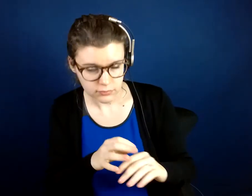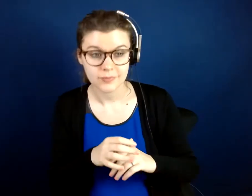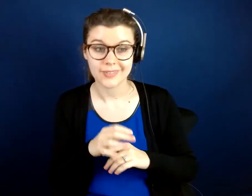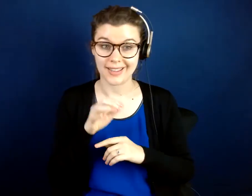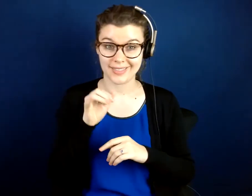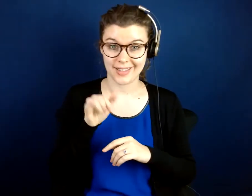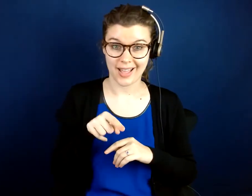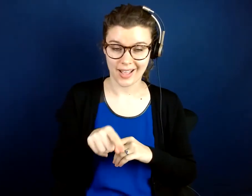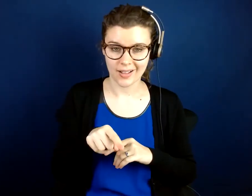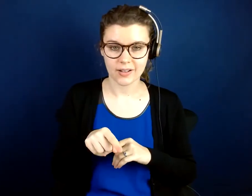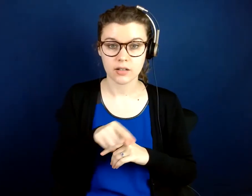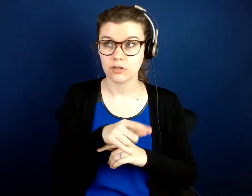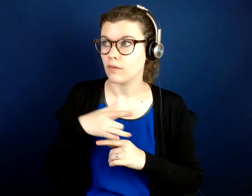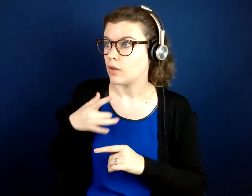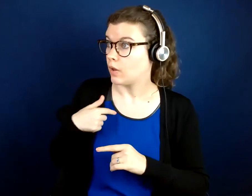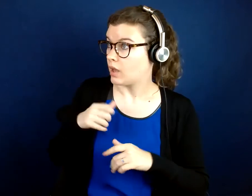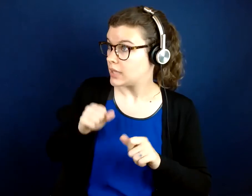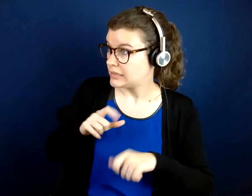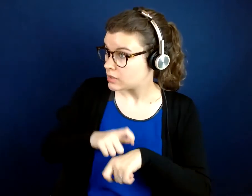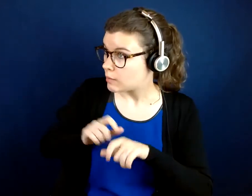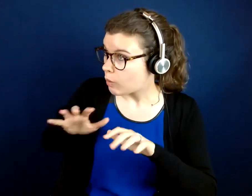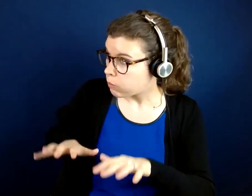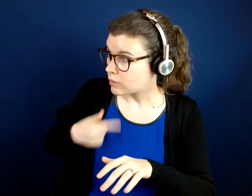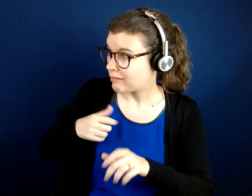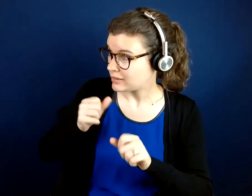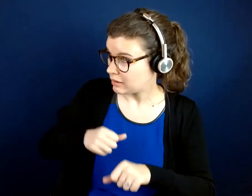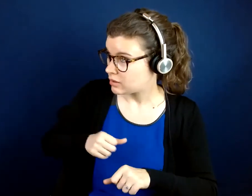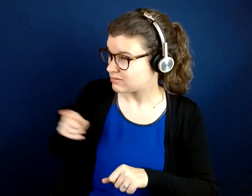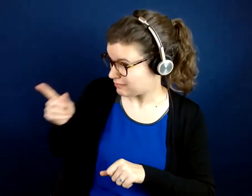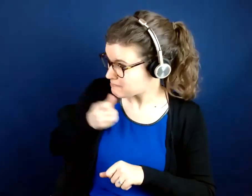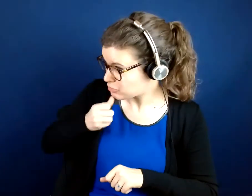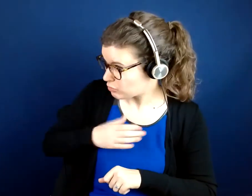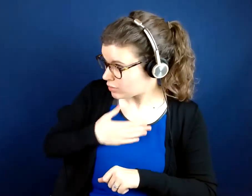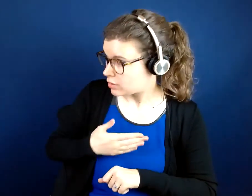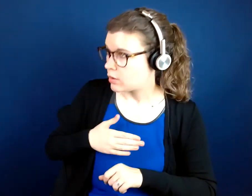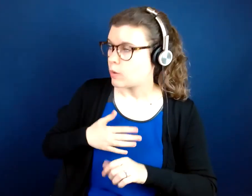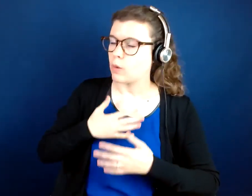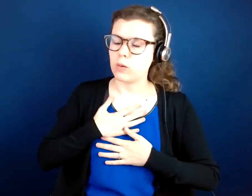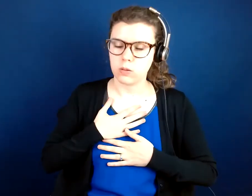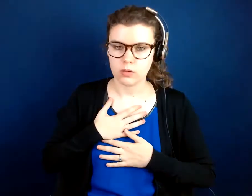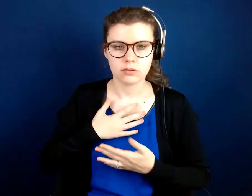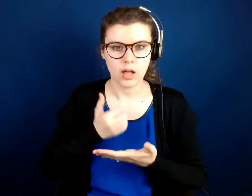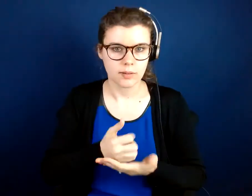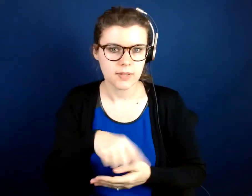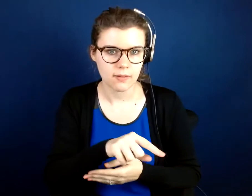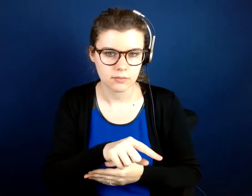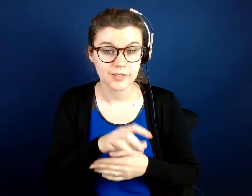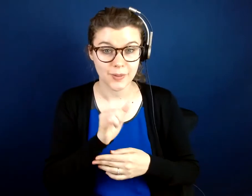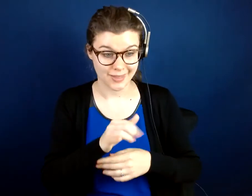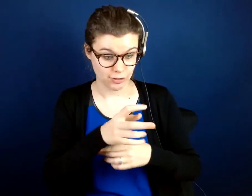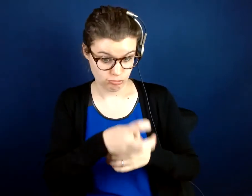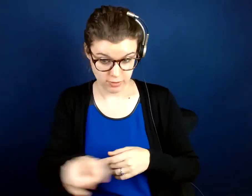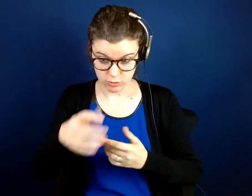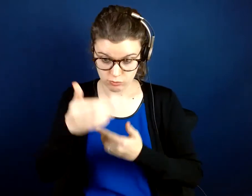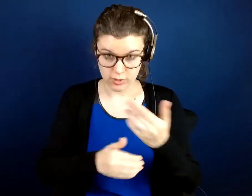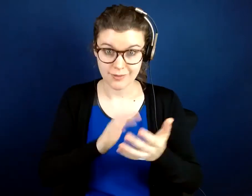a relief to the consumer. And slowing down the process of the transition,